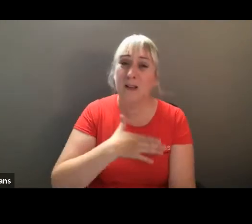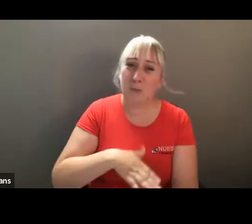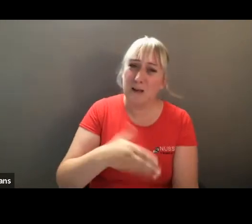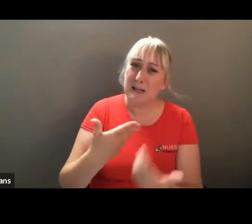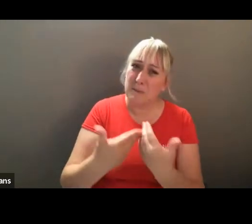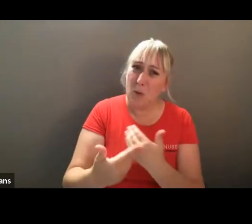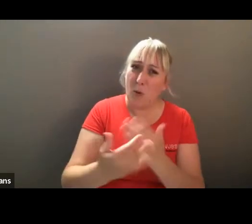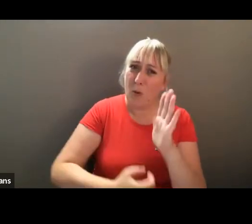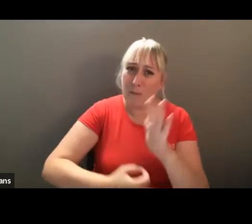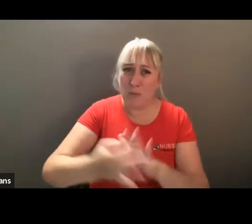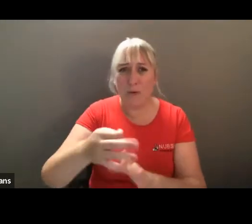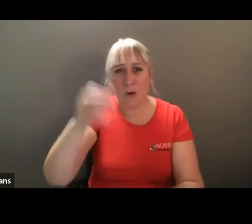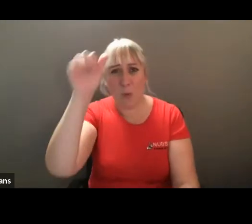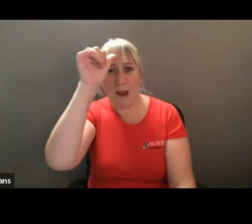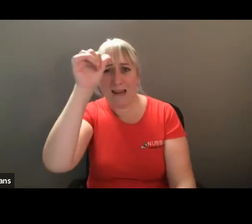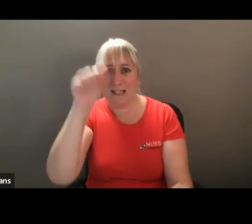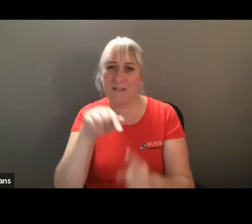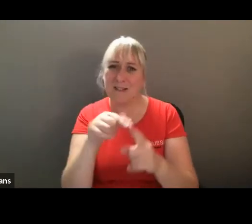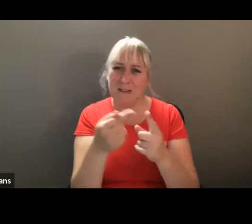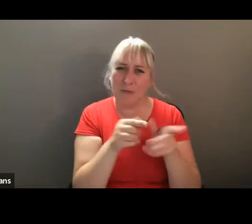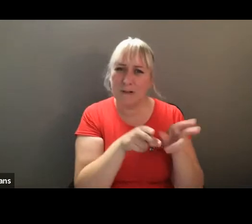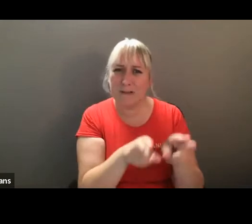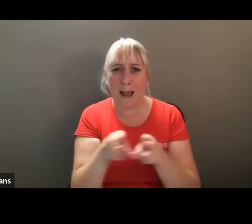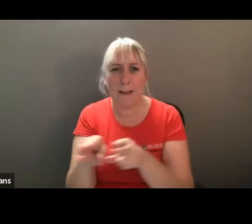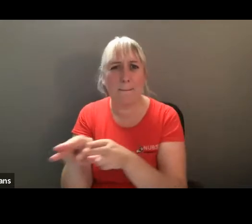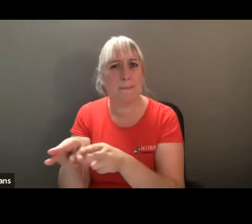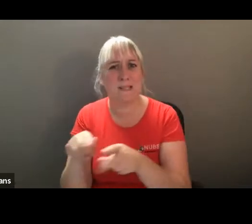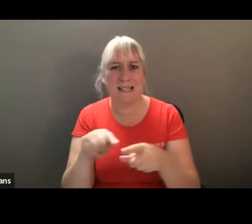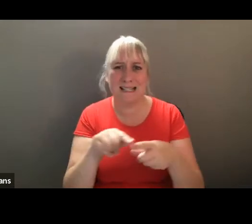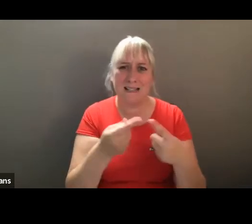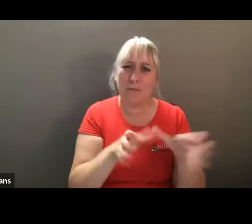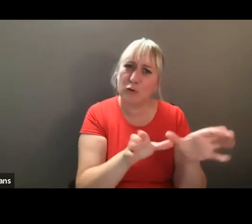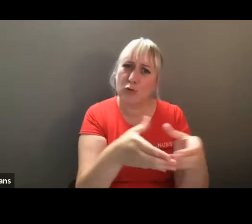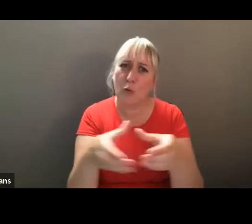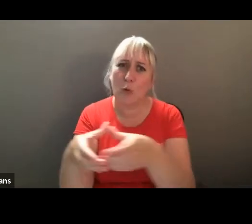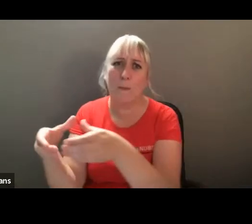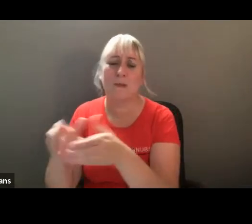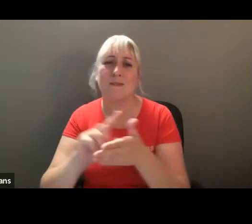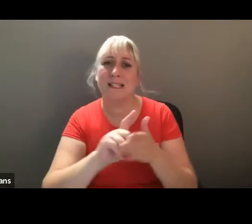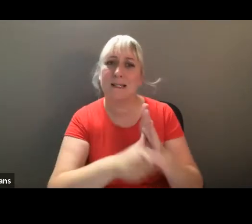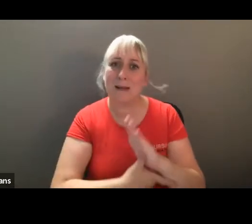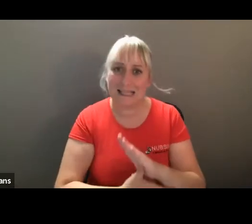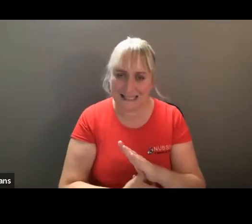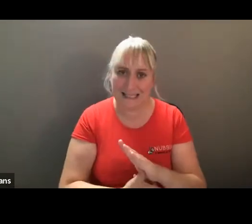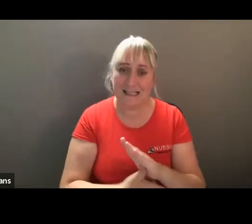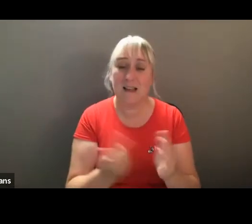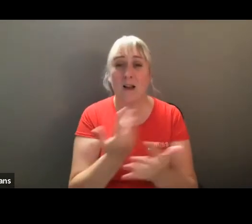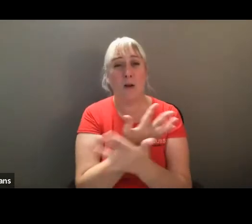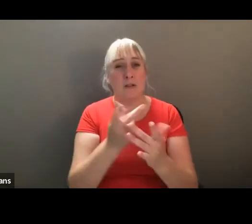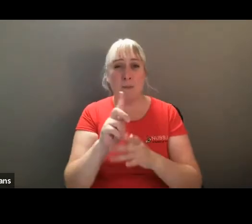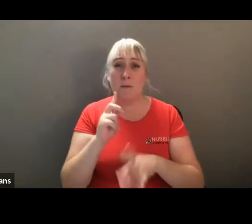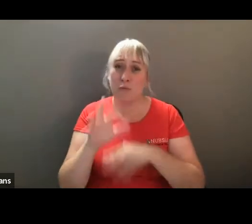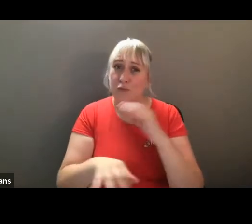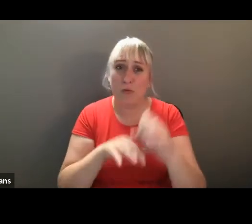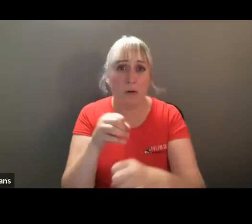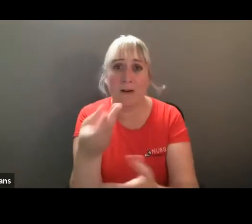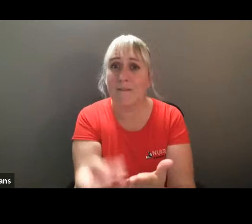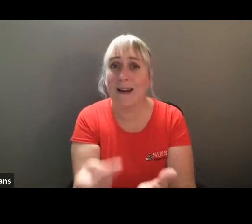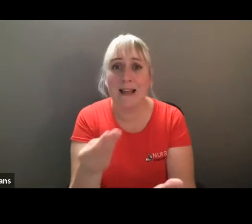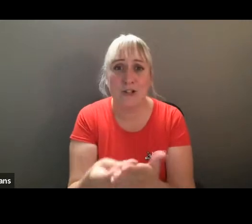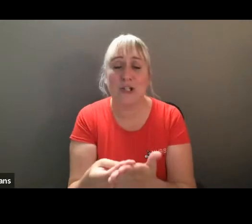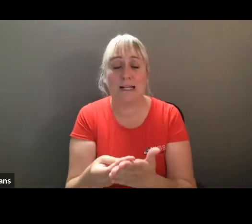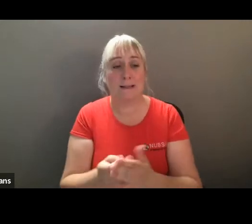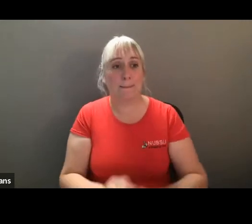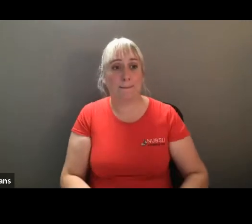impairments. Carers save society billions of pounds a year, while many struggle financially. The Commission also wanted